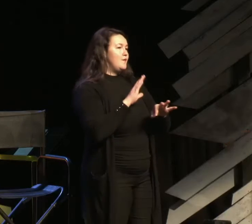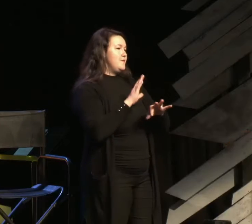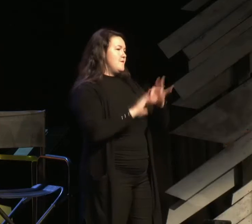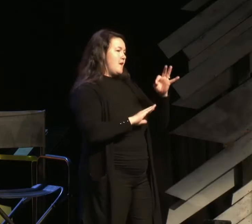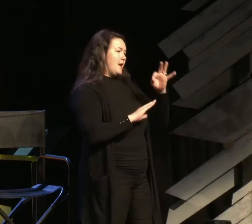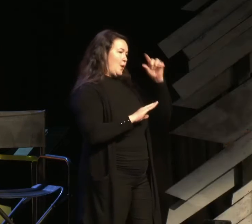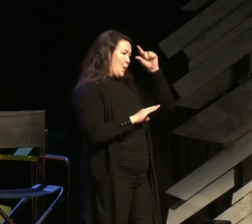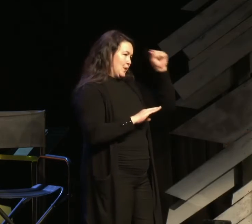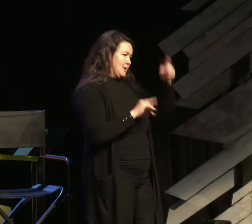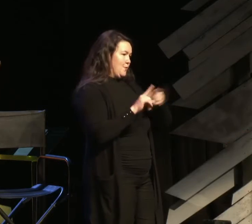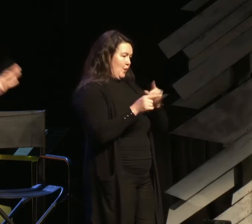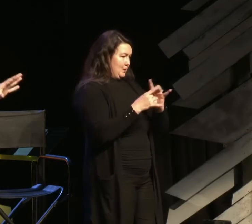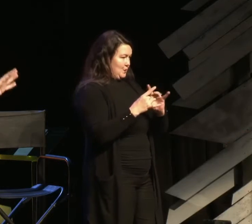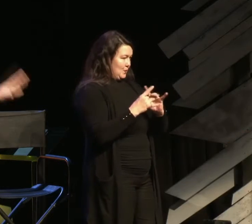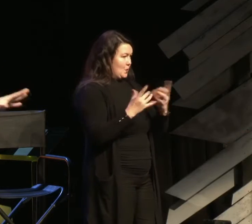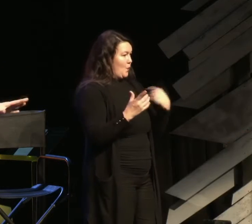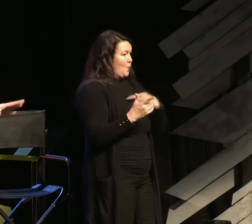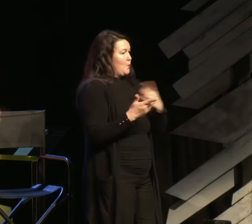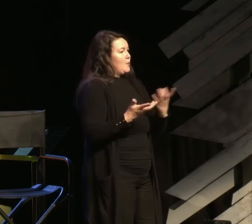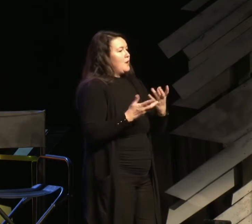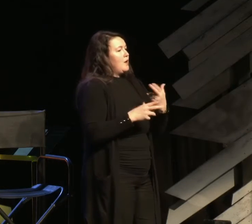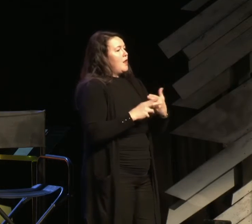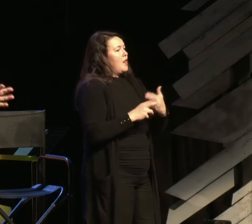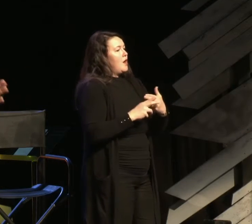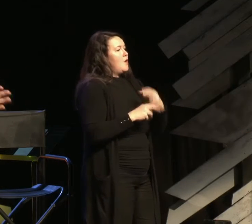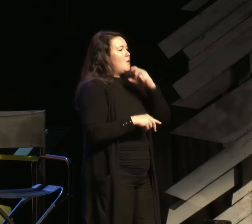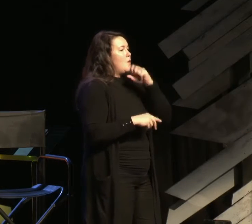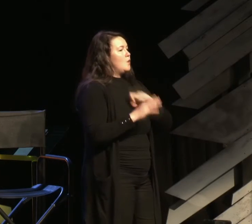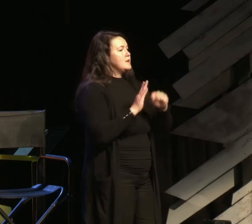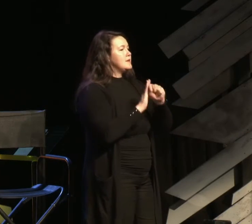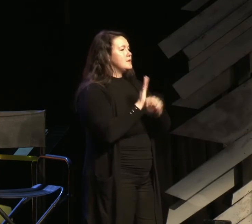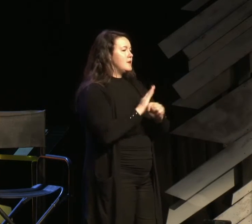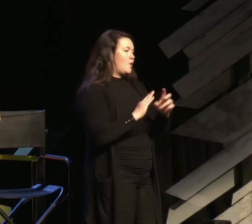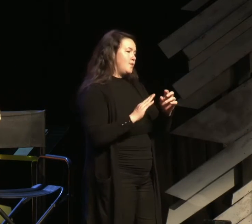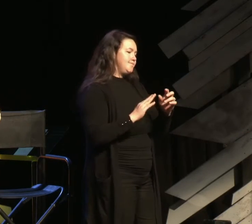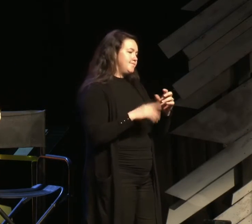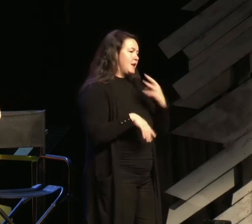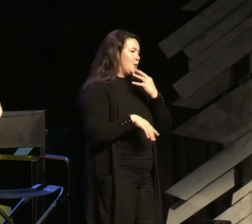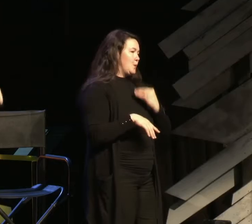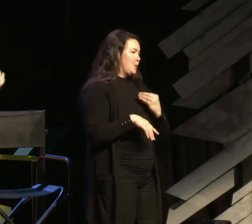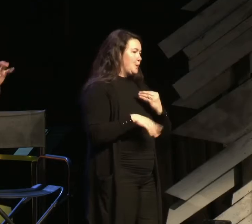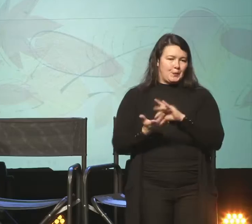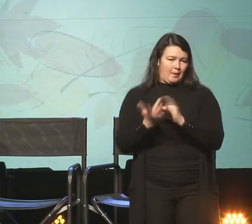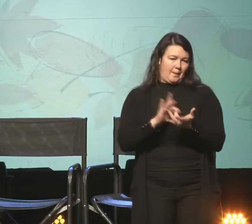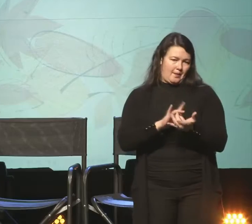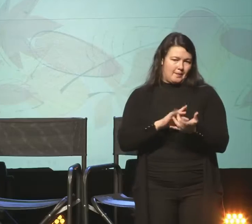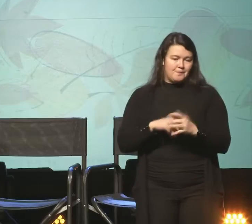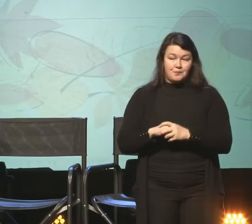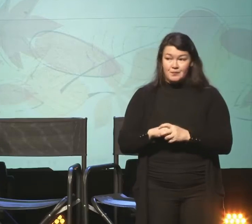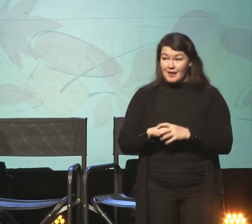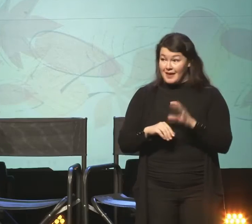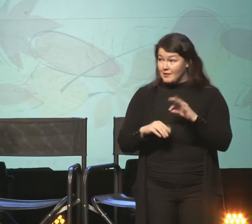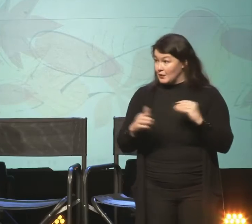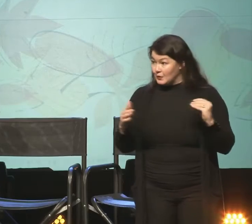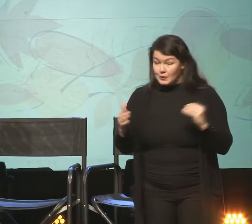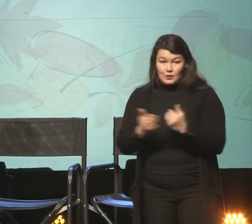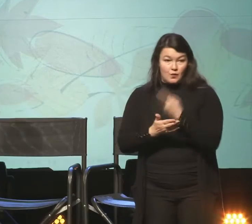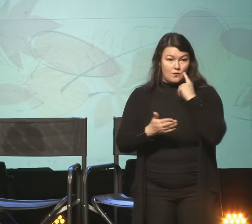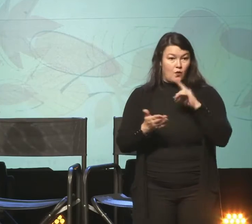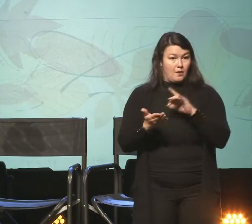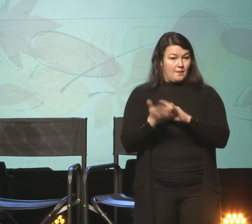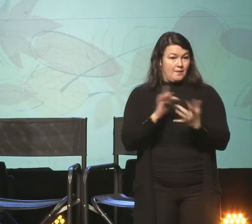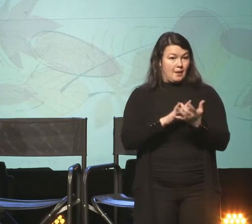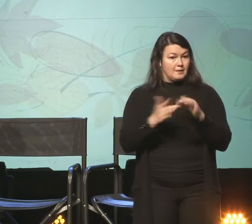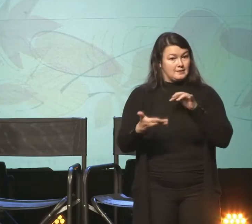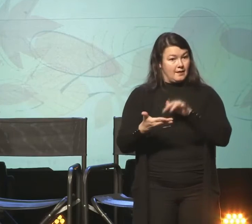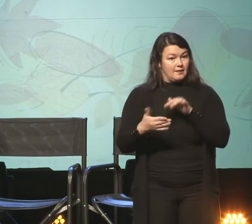one of the stories in what we call the Old Testament or the Hebrew Bible. And if you're new to Bible study, I want to